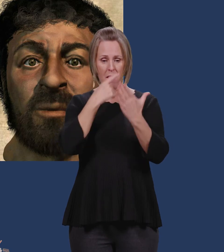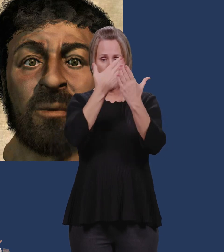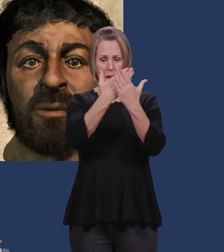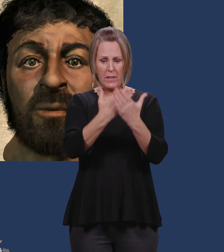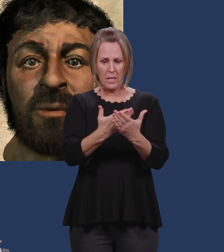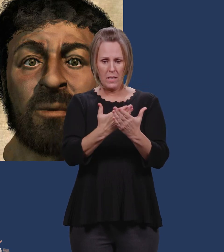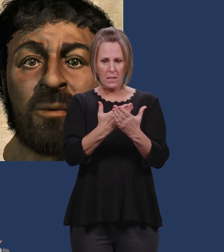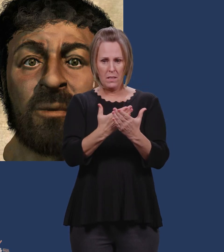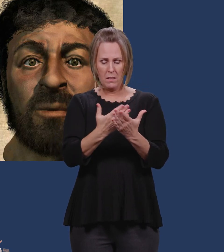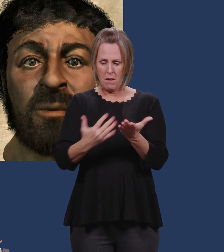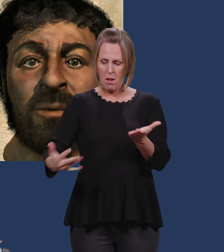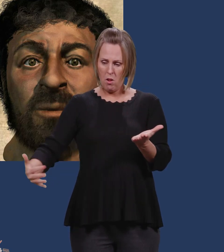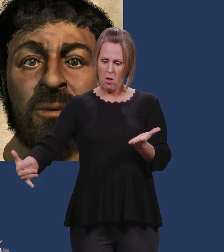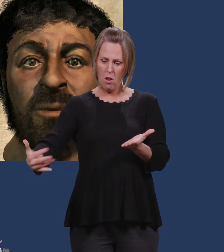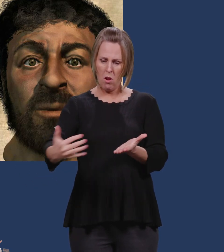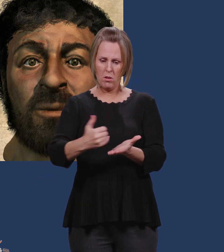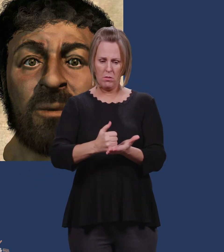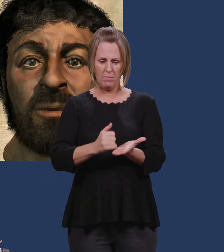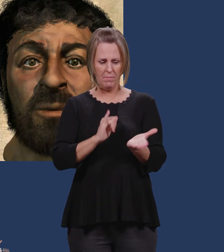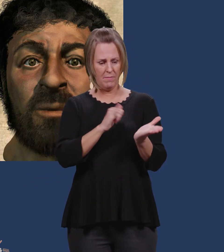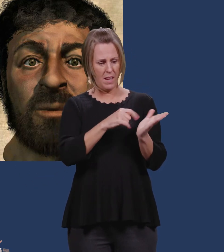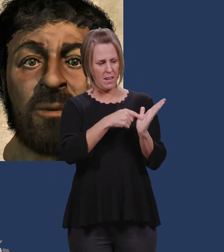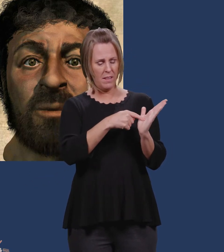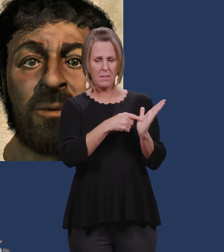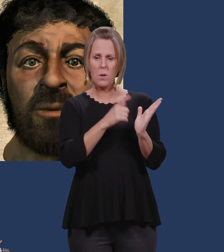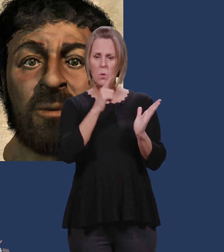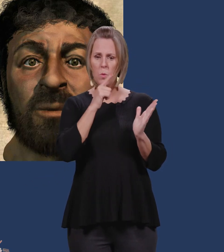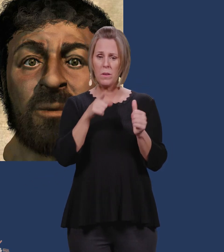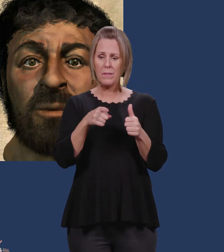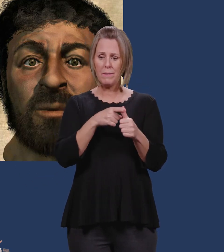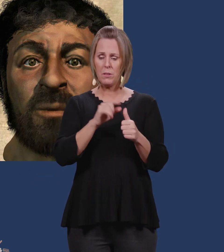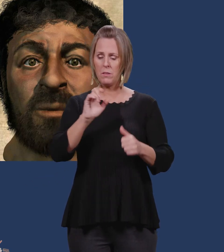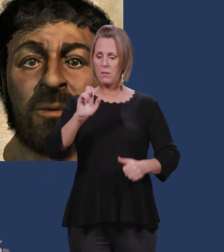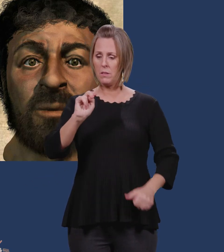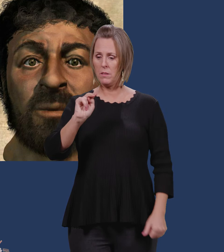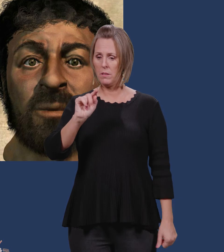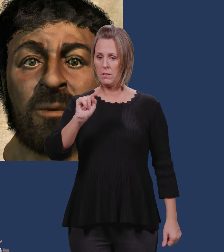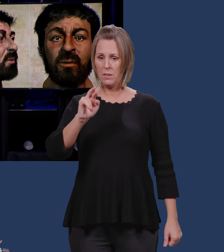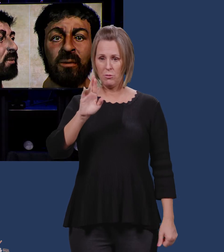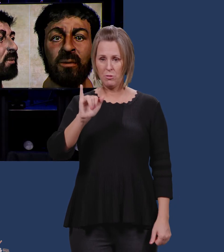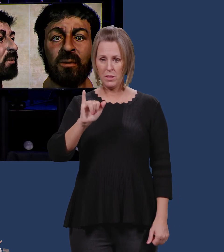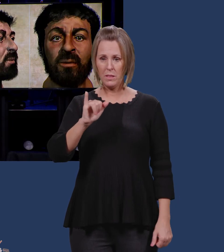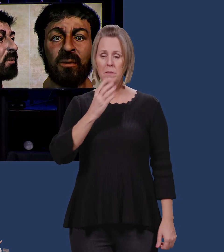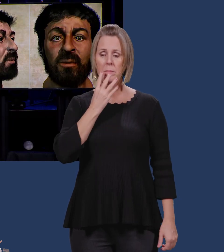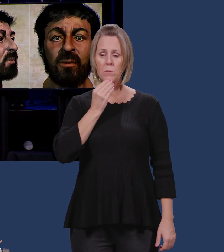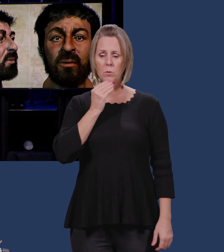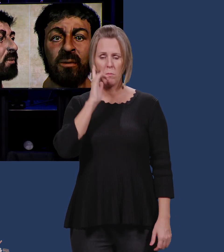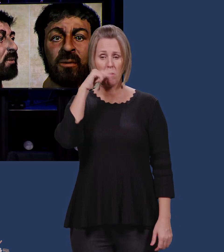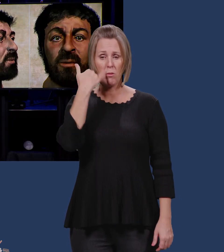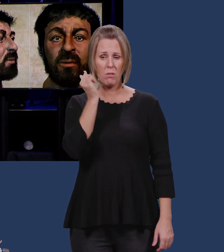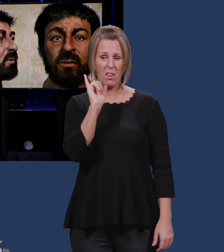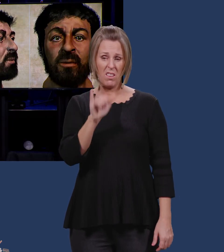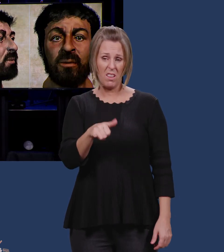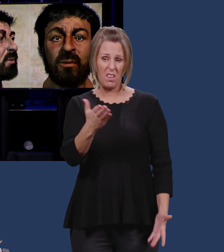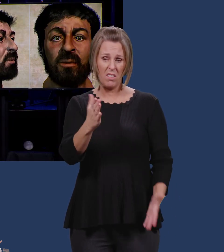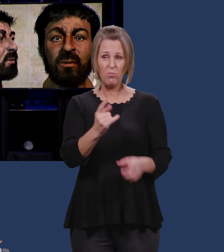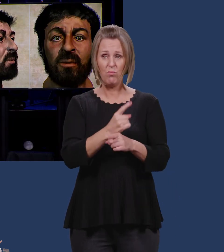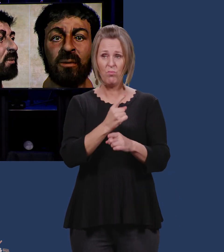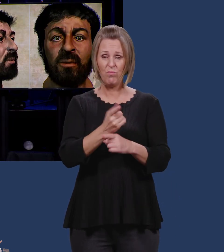have, this is what a typical first century Palestinian Jew would have looked like. And that's who Jesus